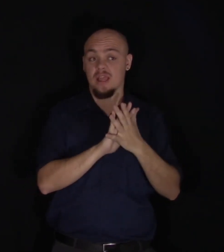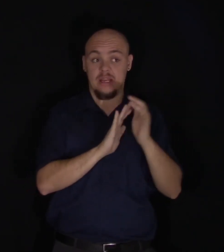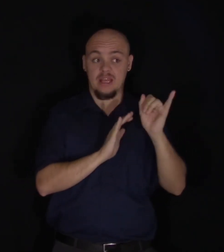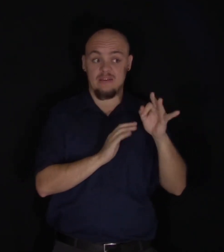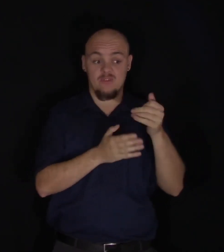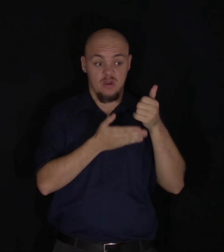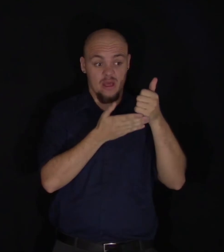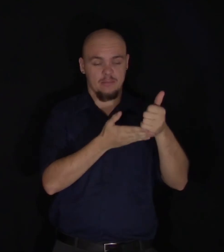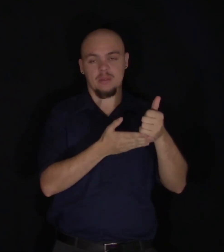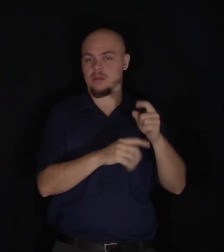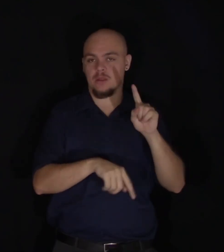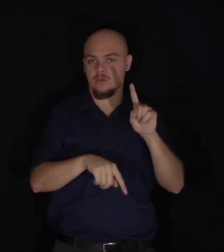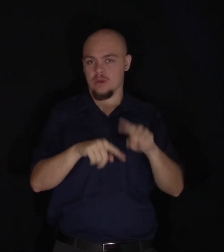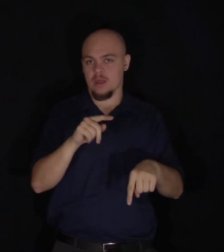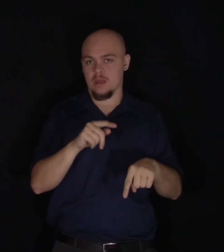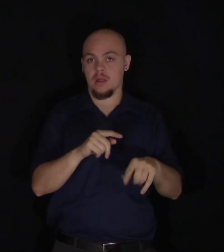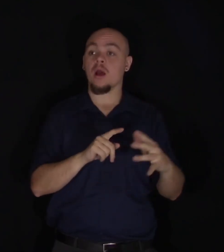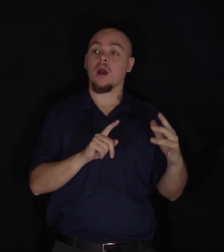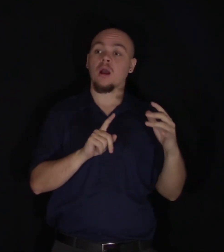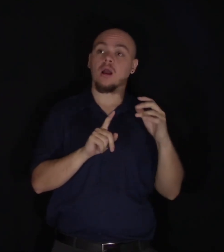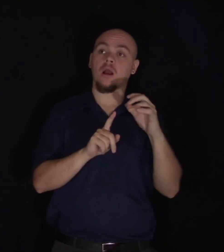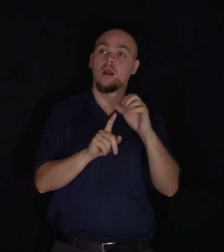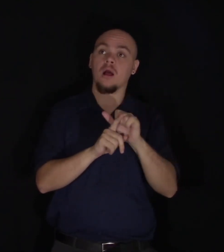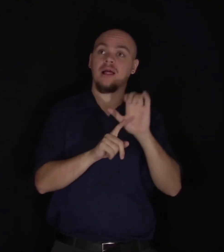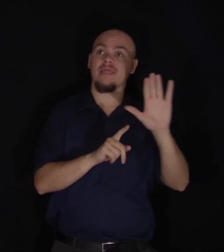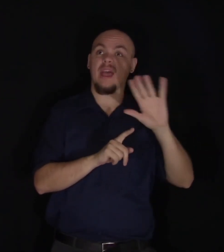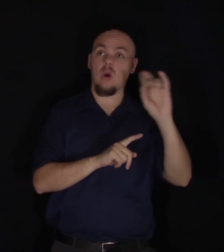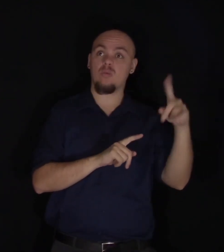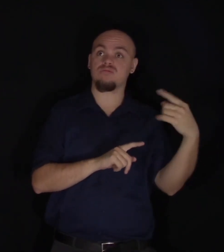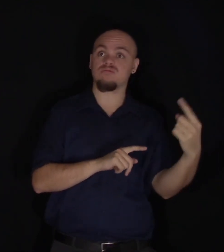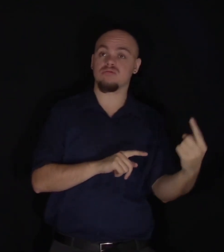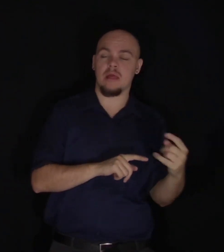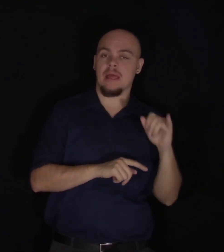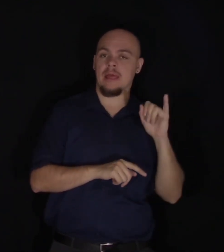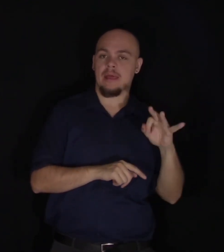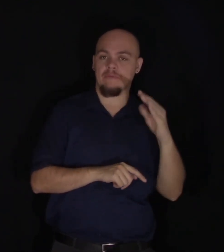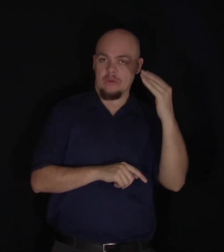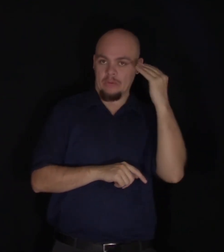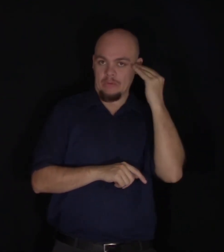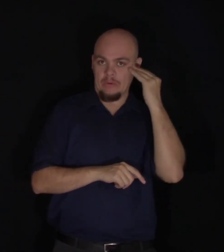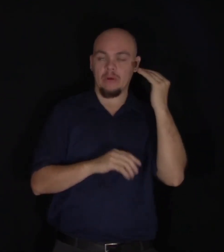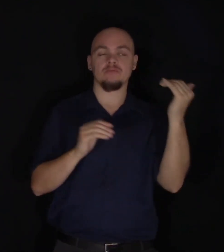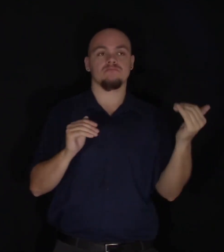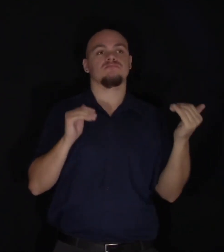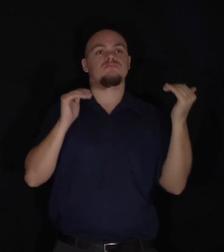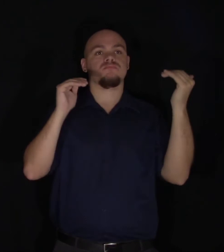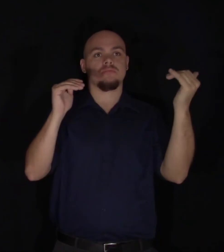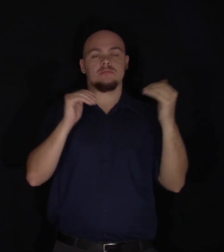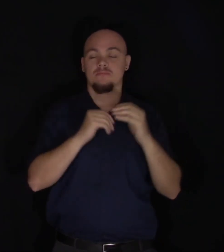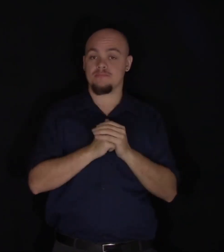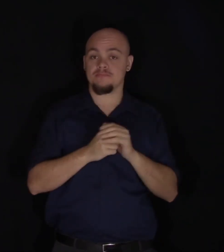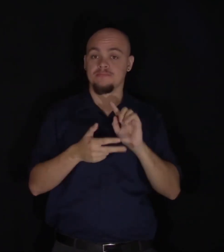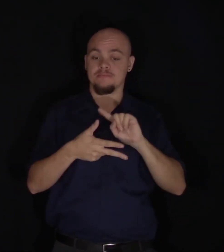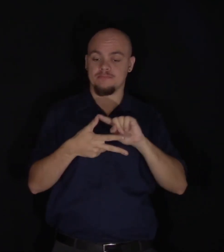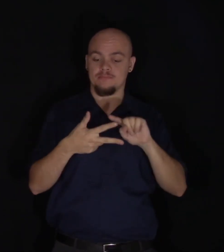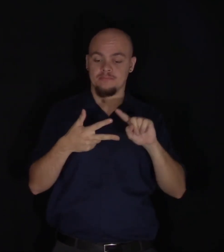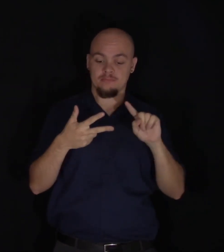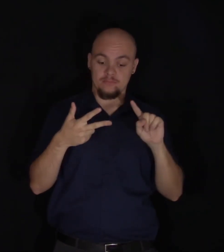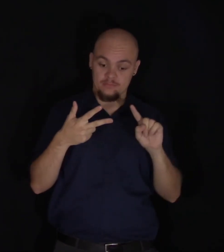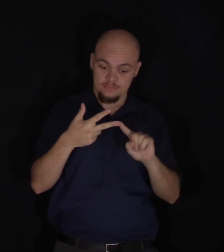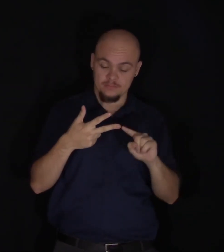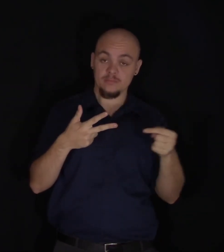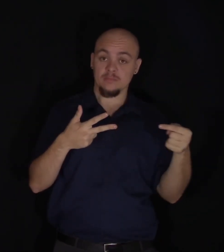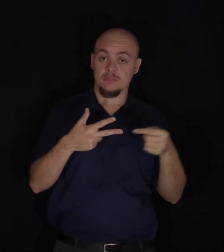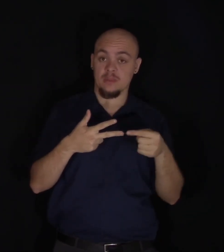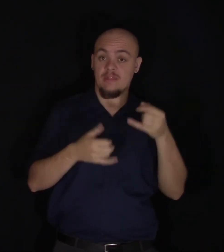helpful. You won't get caught in the downward spiral if you're consciously raising the bar. The third and final